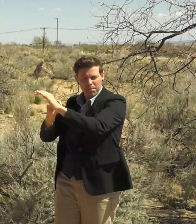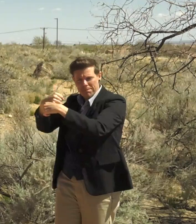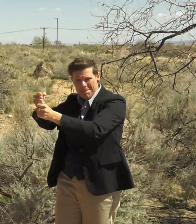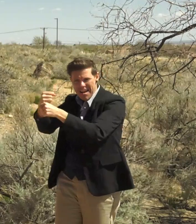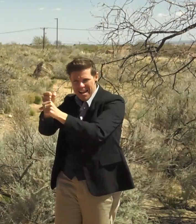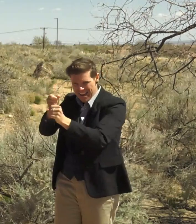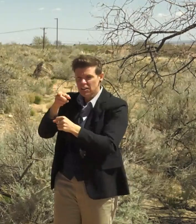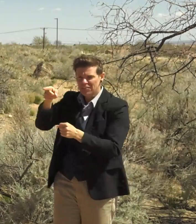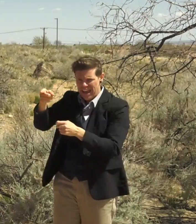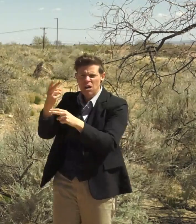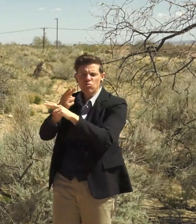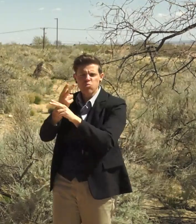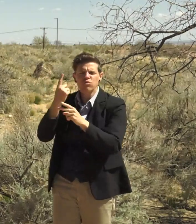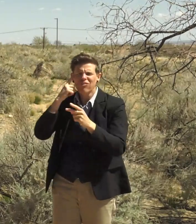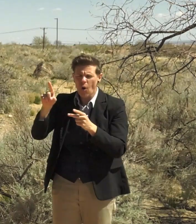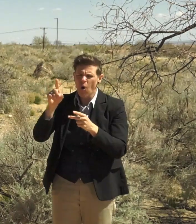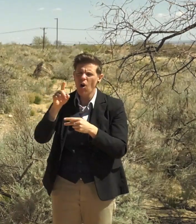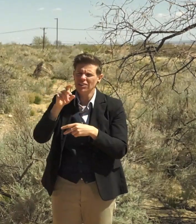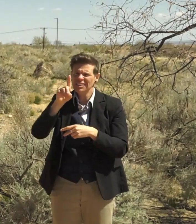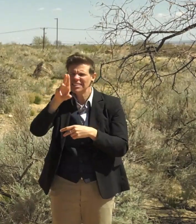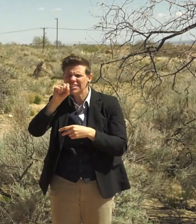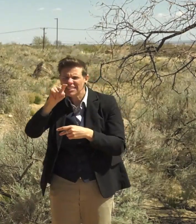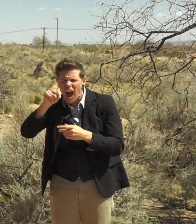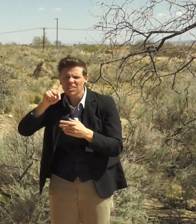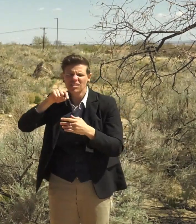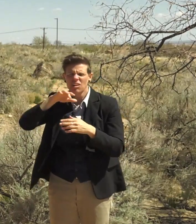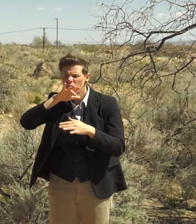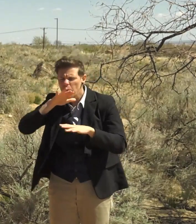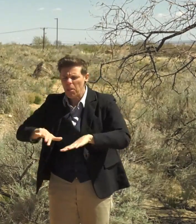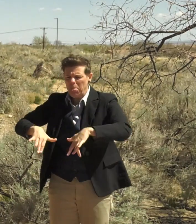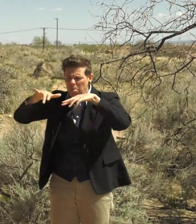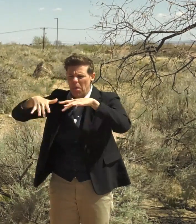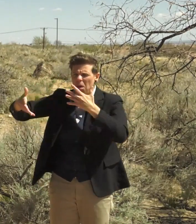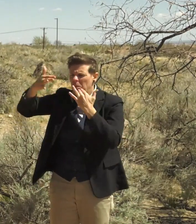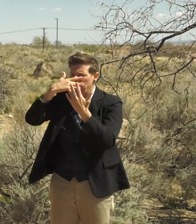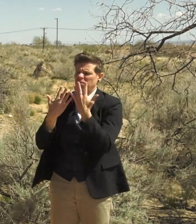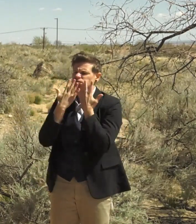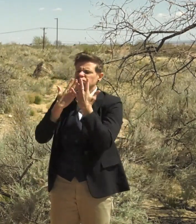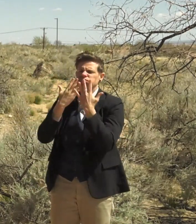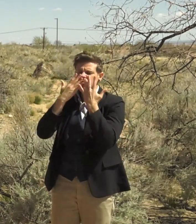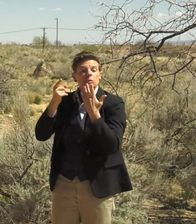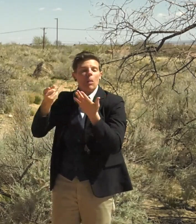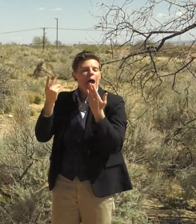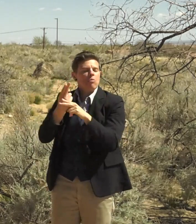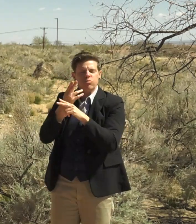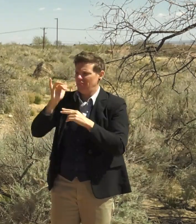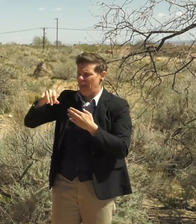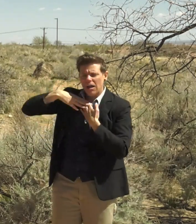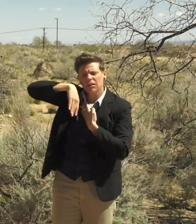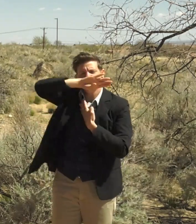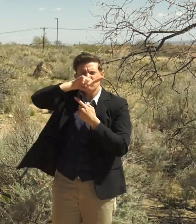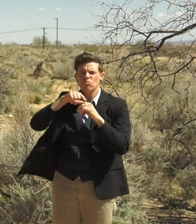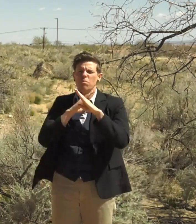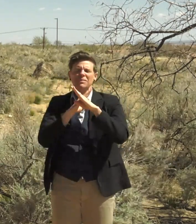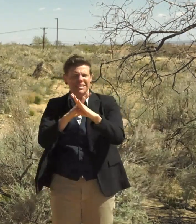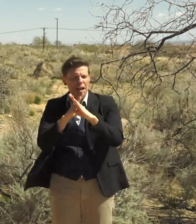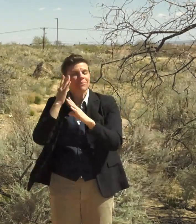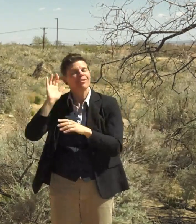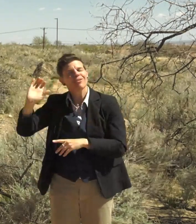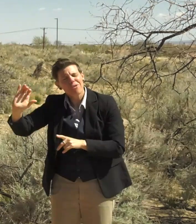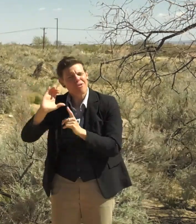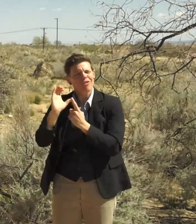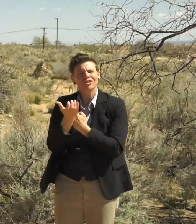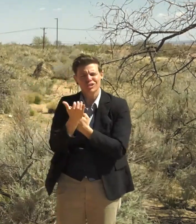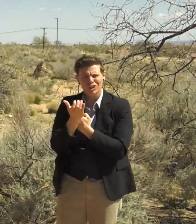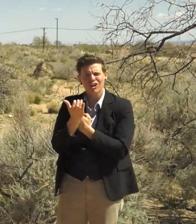so that they are keeping others safe. And I know a lot of cultures do this, but because I lived there for 3 years and still have a krama,